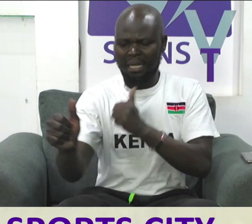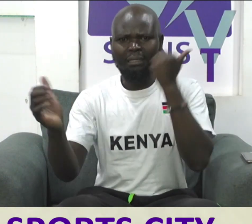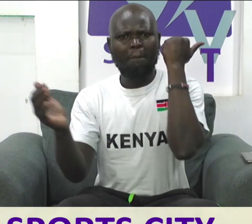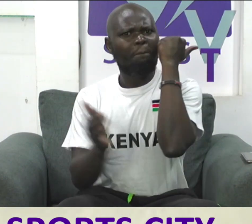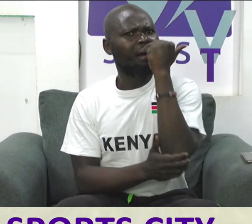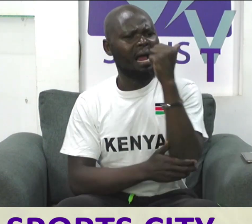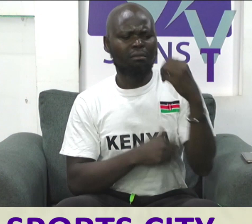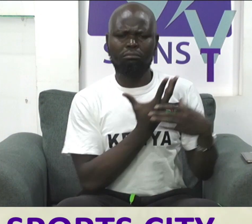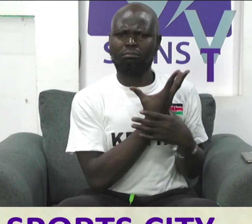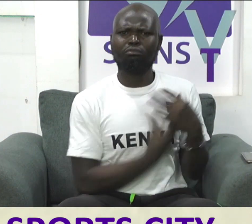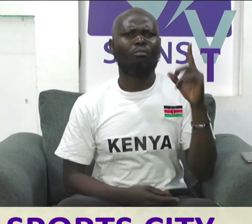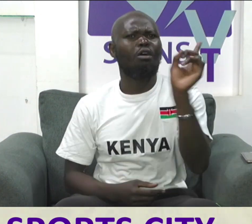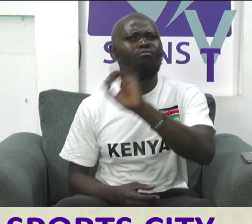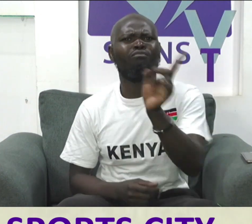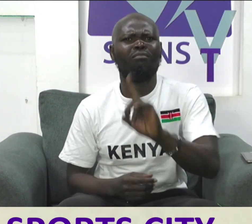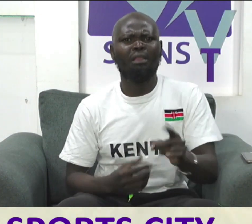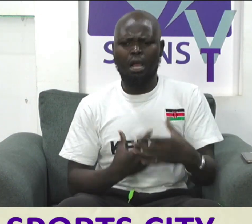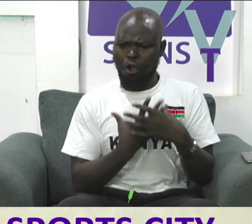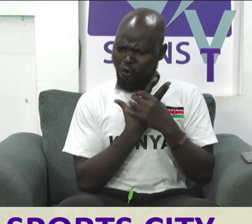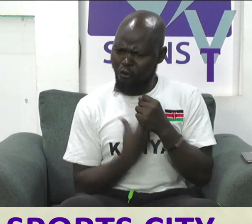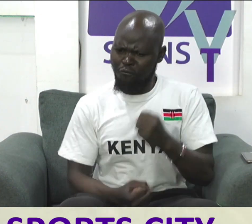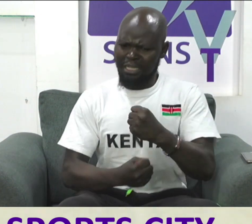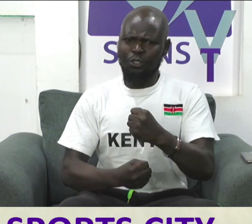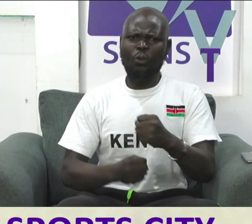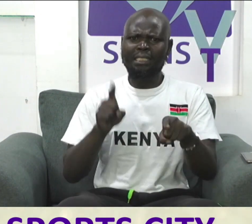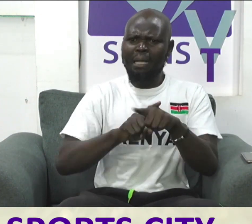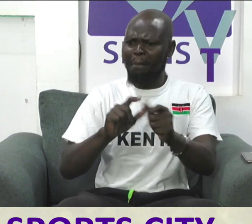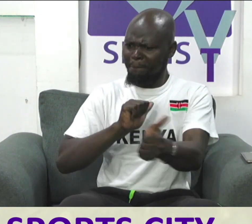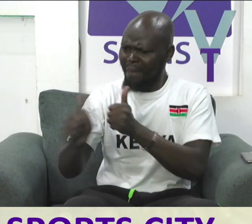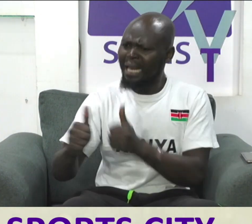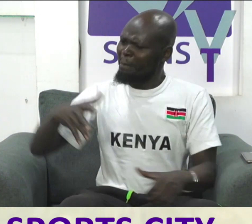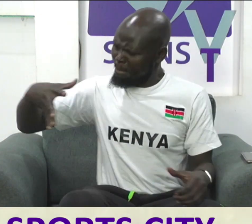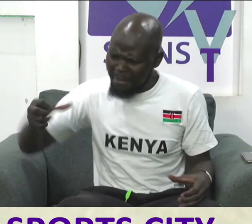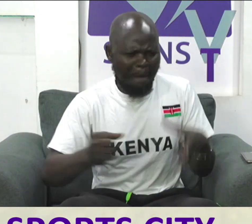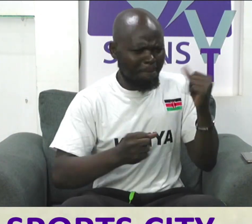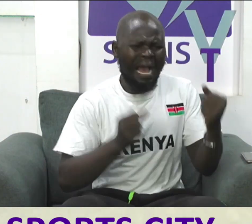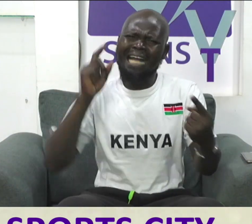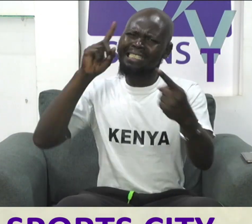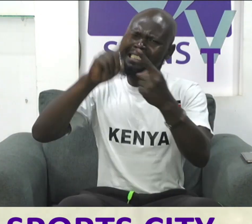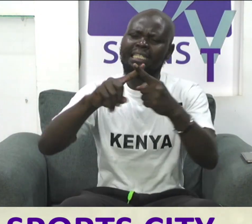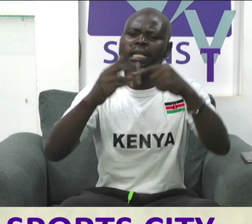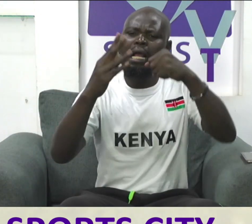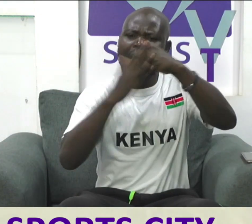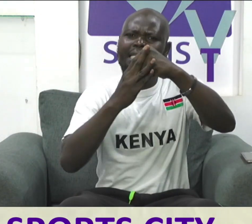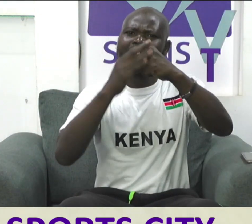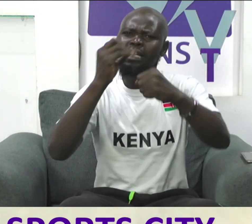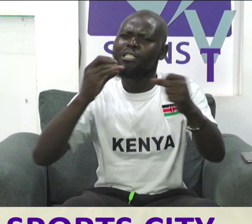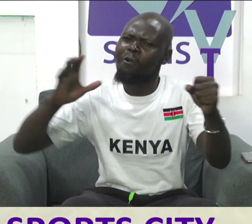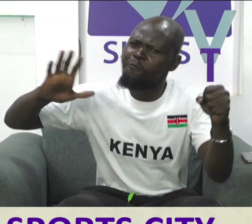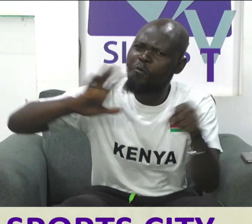are united, and also most of them they have the confidence. They're not easily